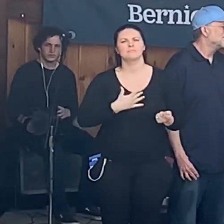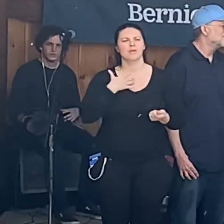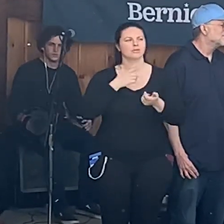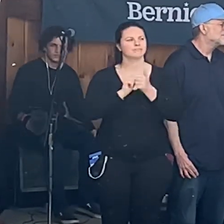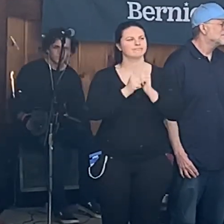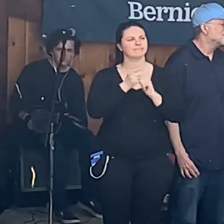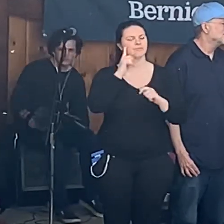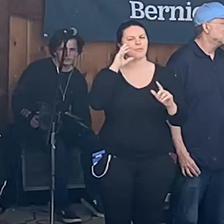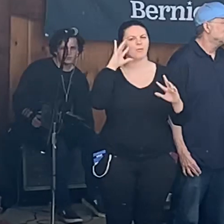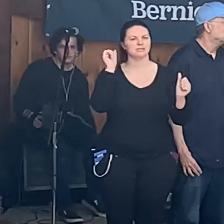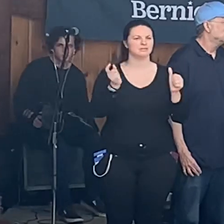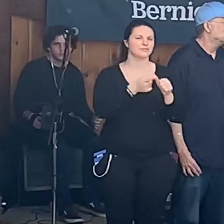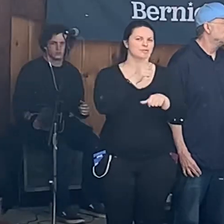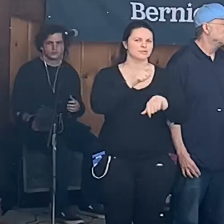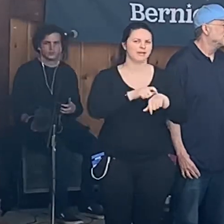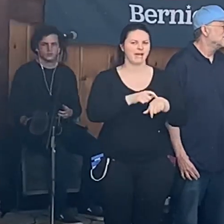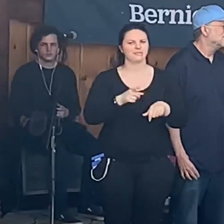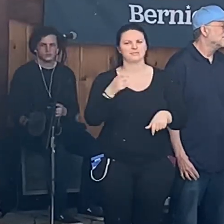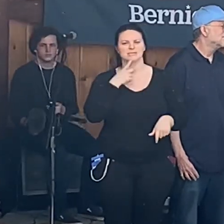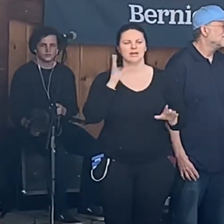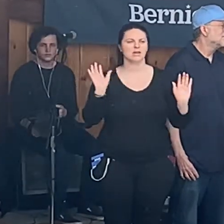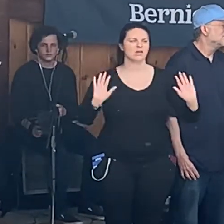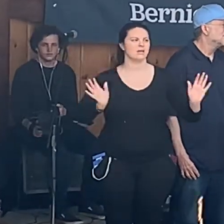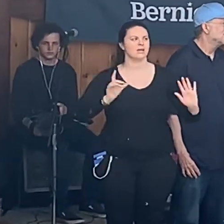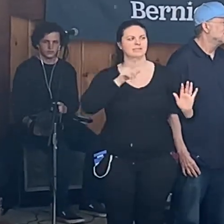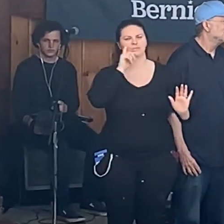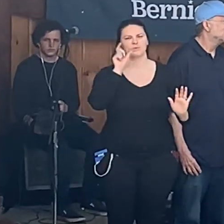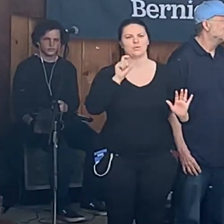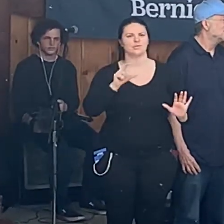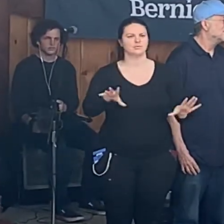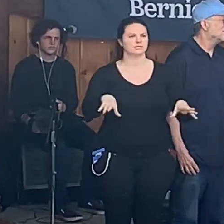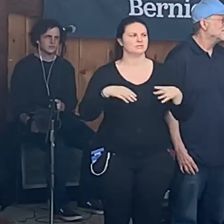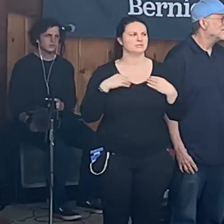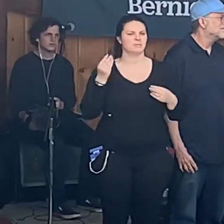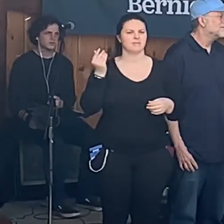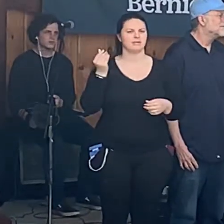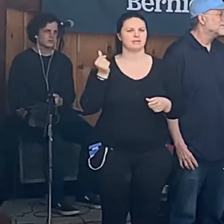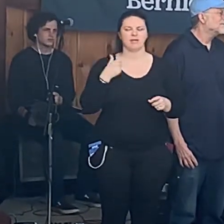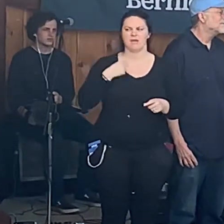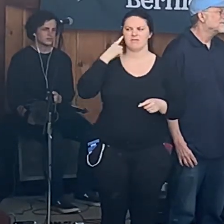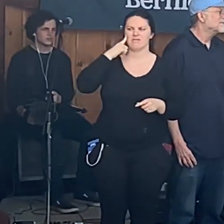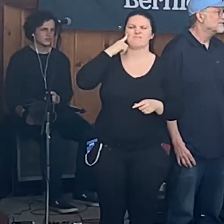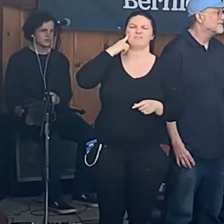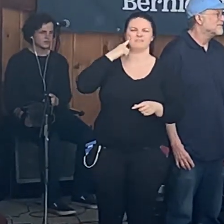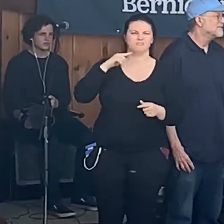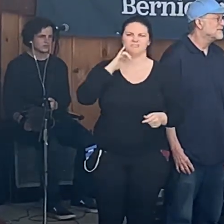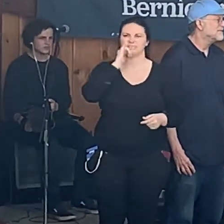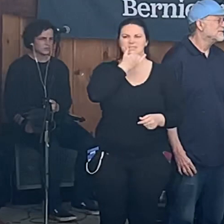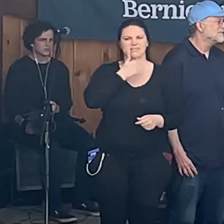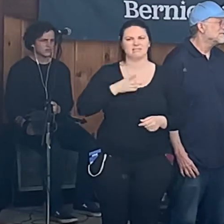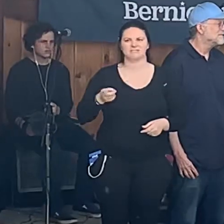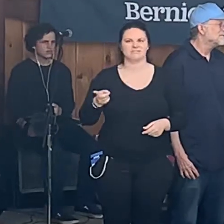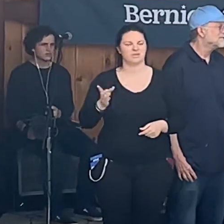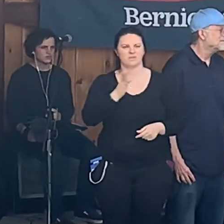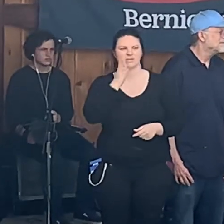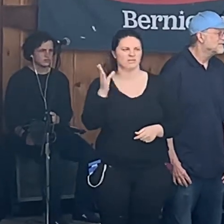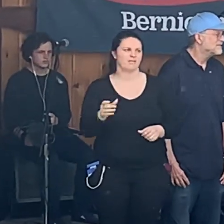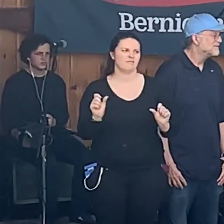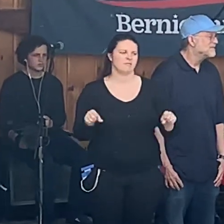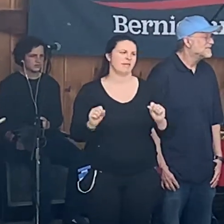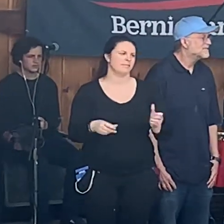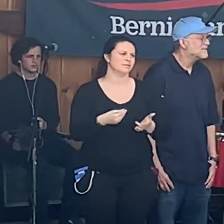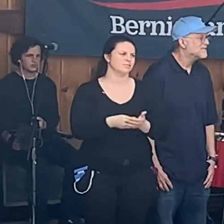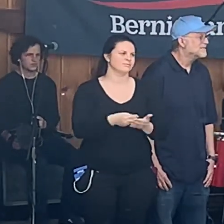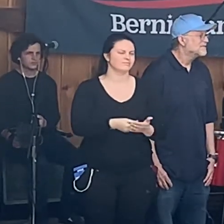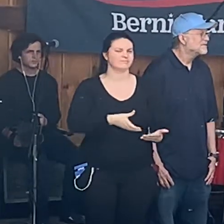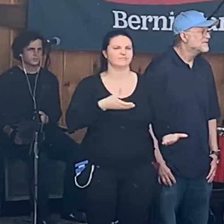first time and he said he wouldn't take any big money, I thought it was a mistake. I thought that he'd never raise the money that